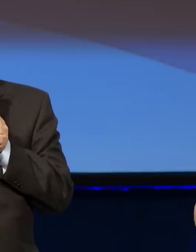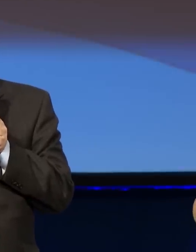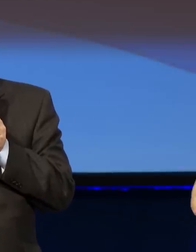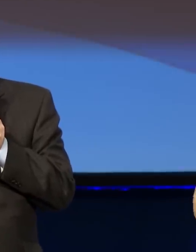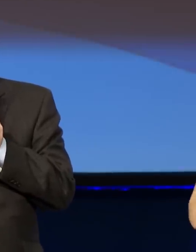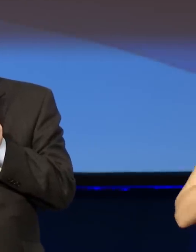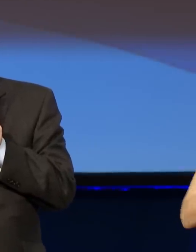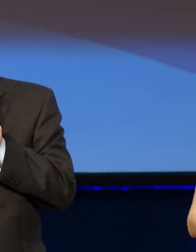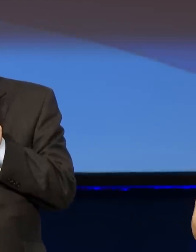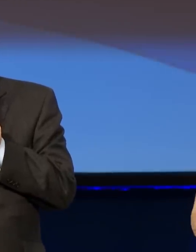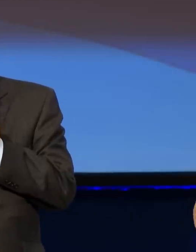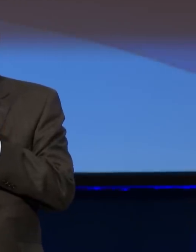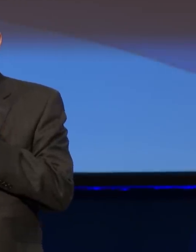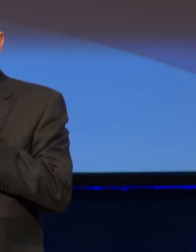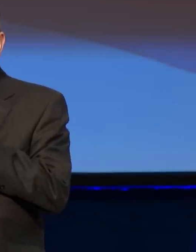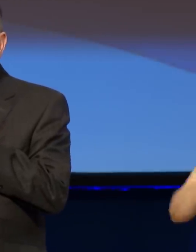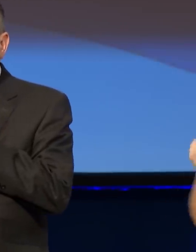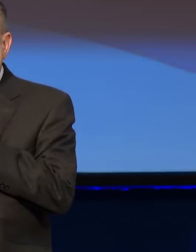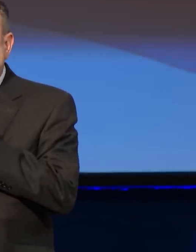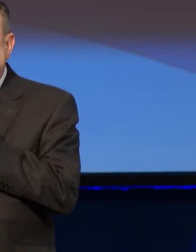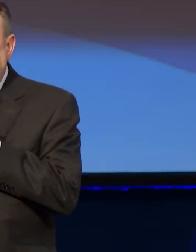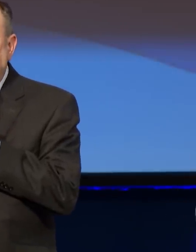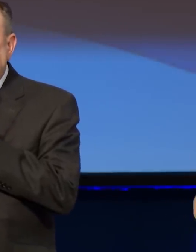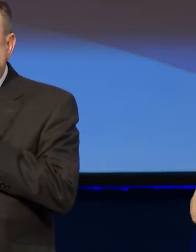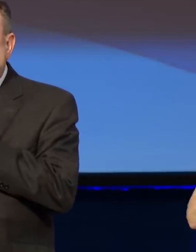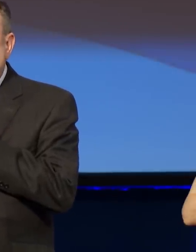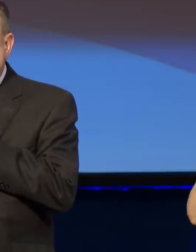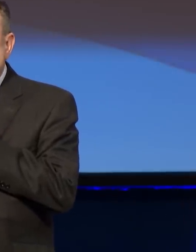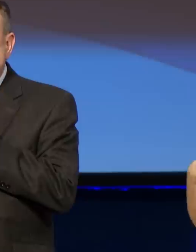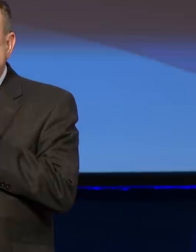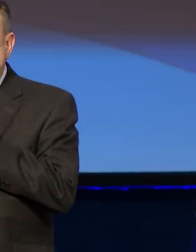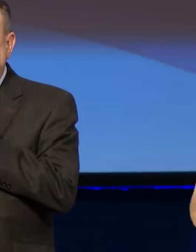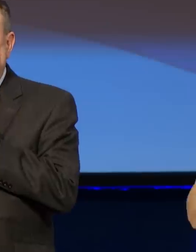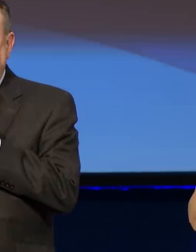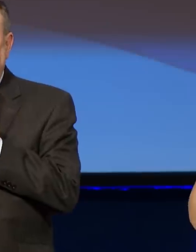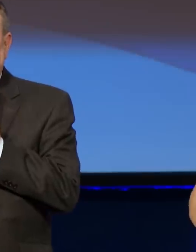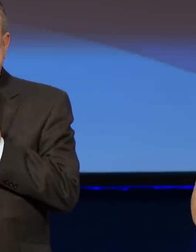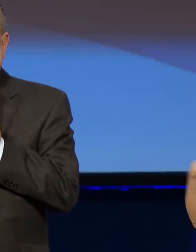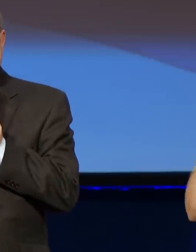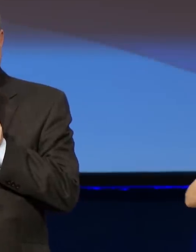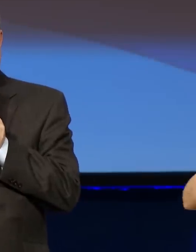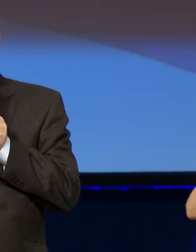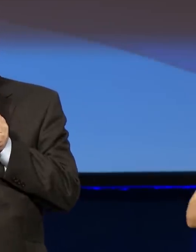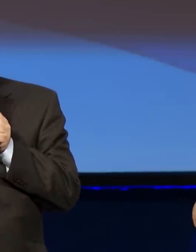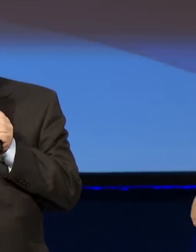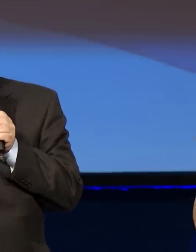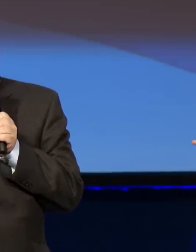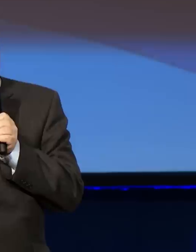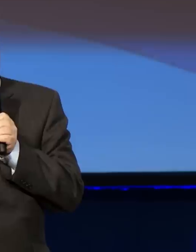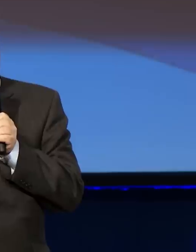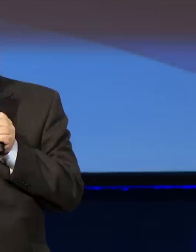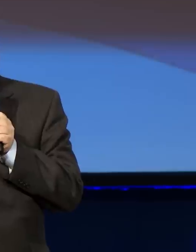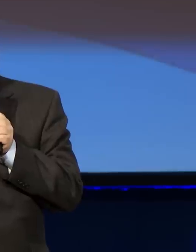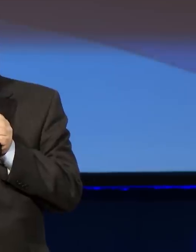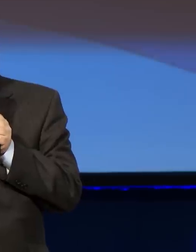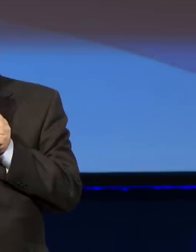most important thing for the Scottish National Party in every Westminster election is to achieve the thing we've failed